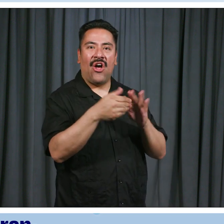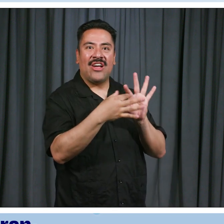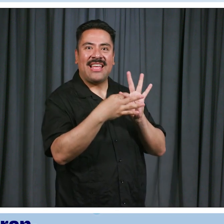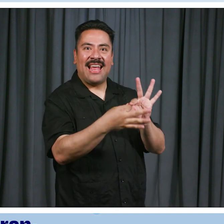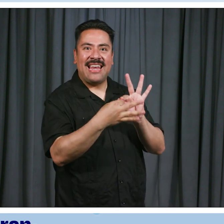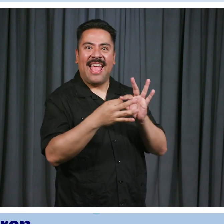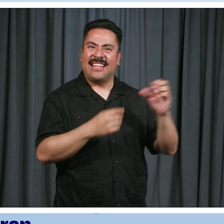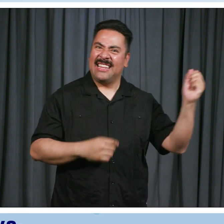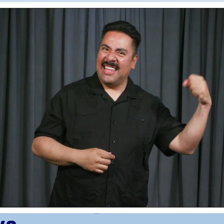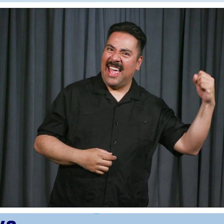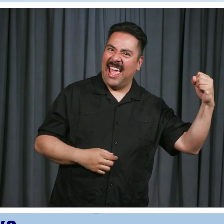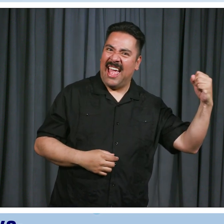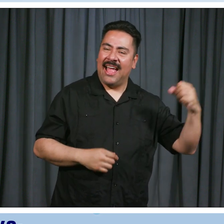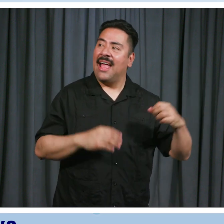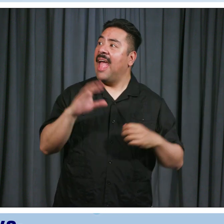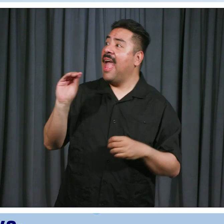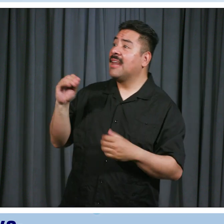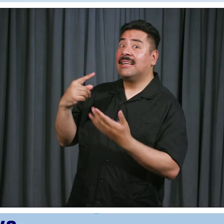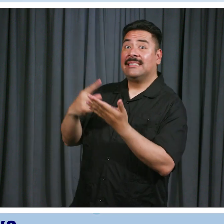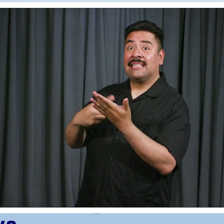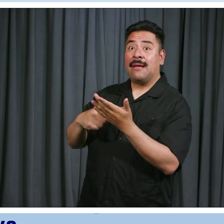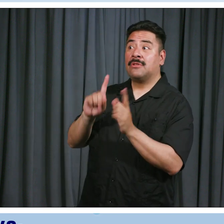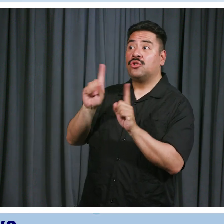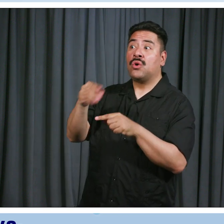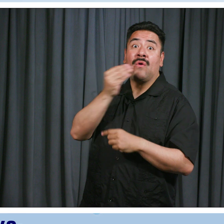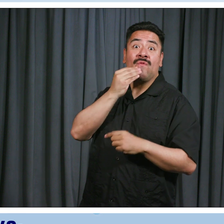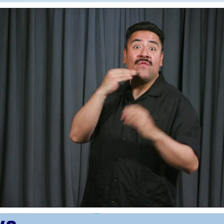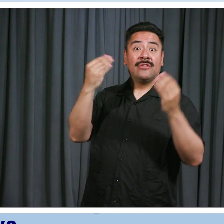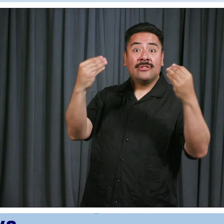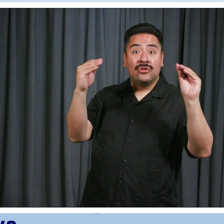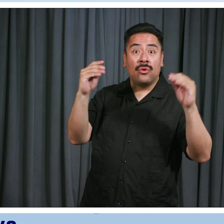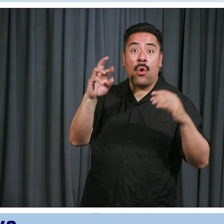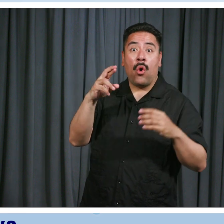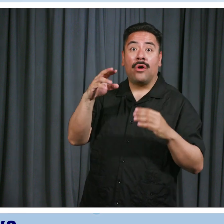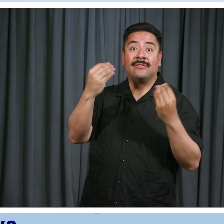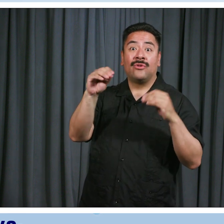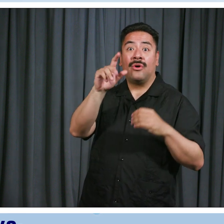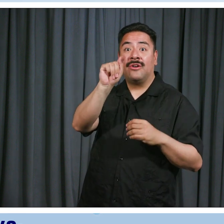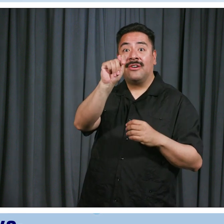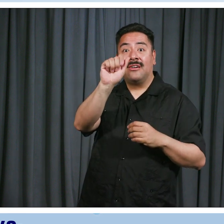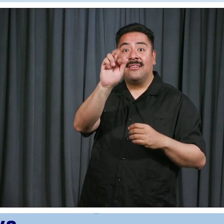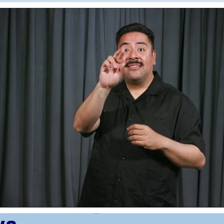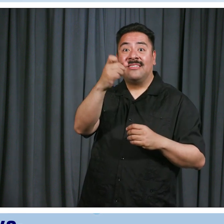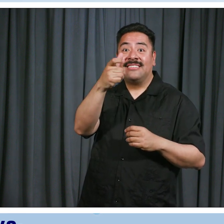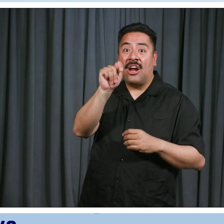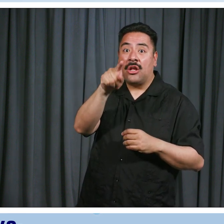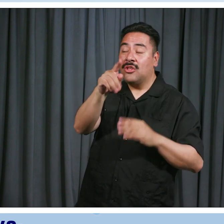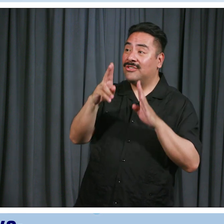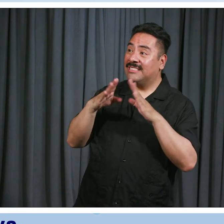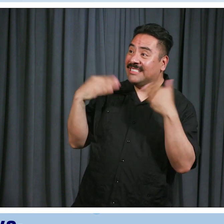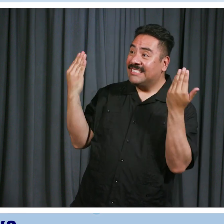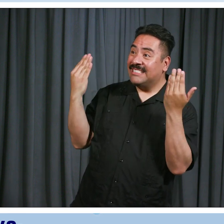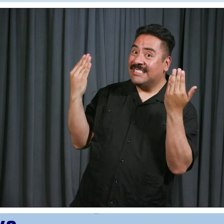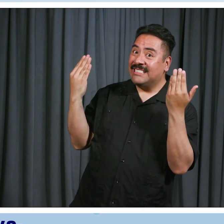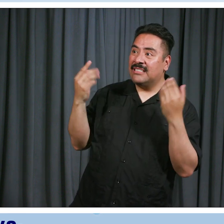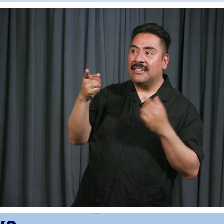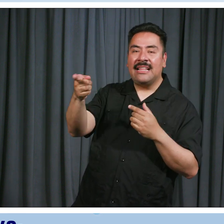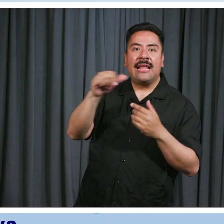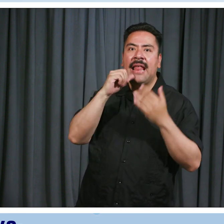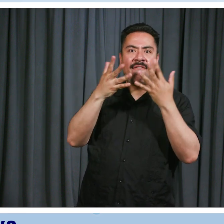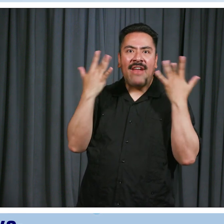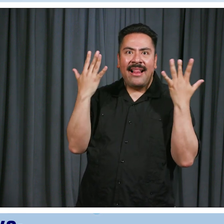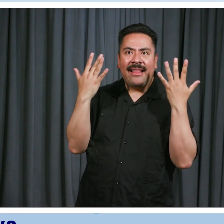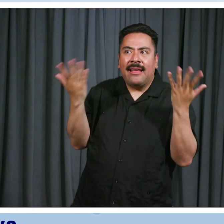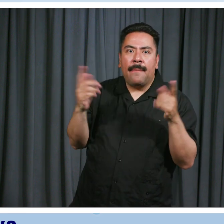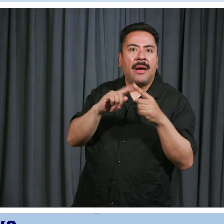somebody. Yeah, it's a good and sometimes assignment. you go to the grocery store or Target or something and you smile at someone and they're not friendly back.